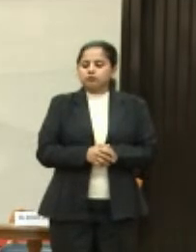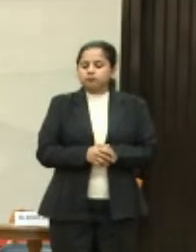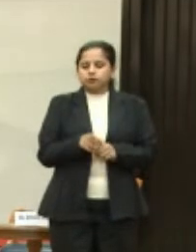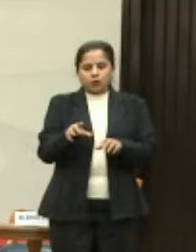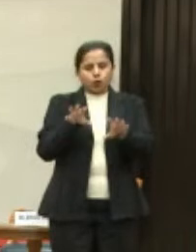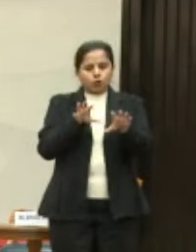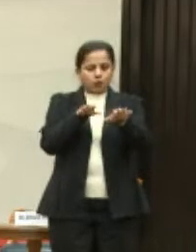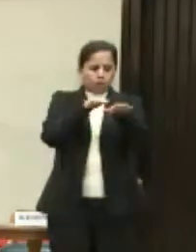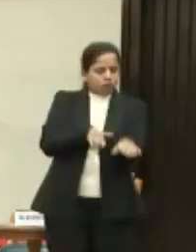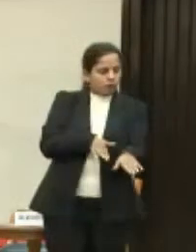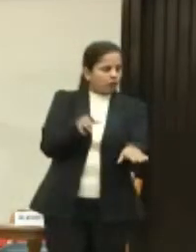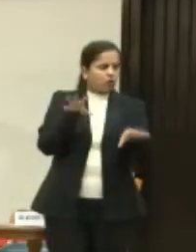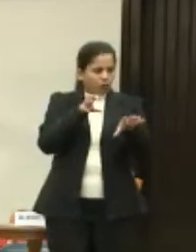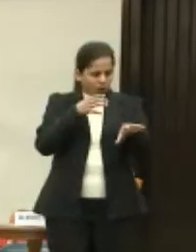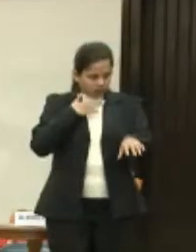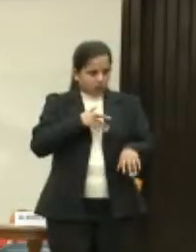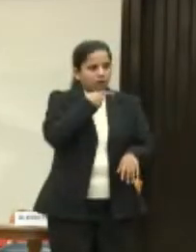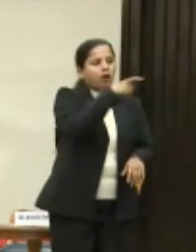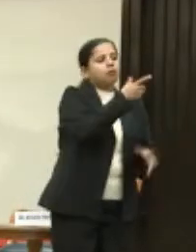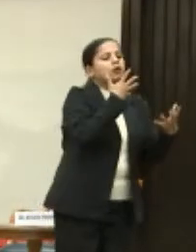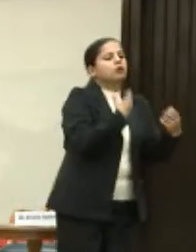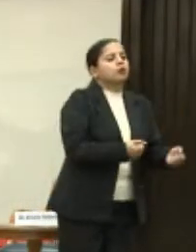The dog says, I have a complaint.